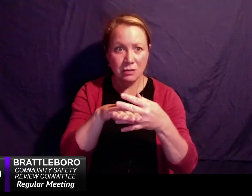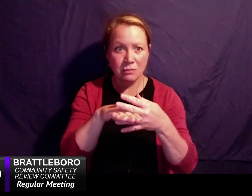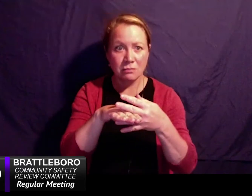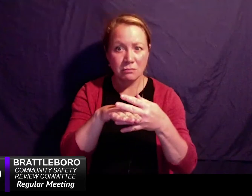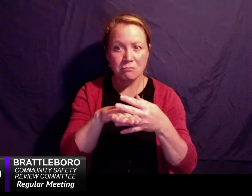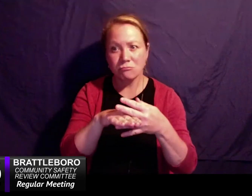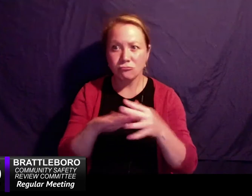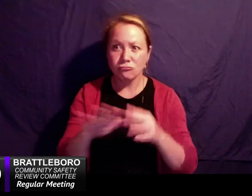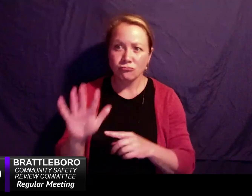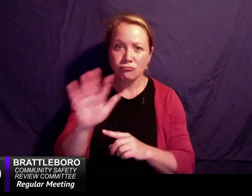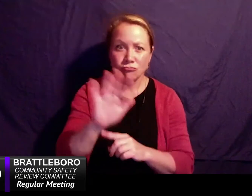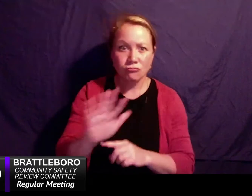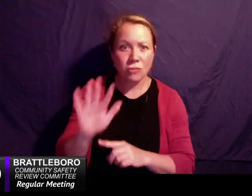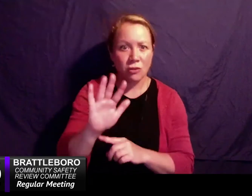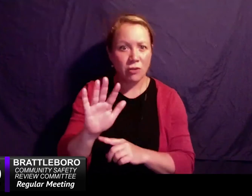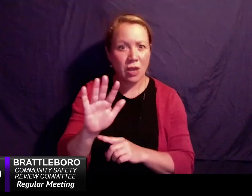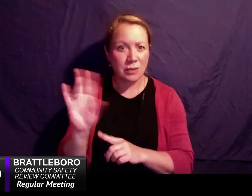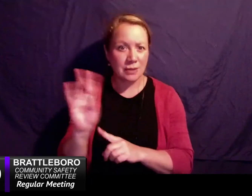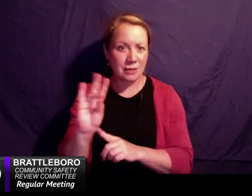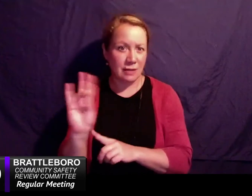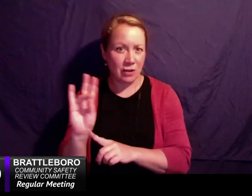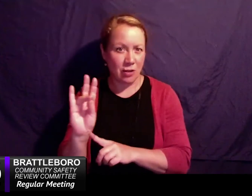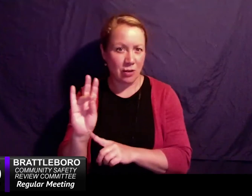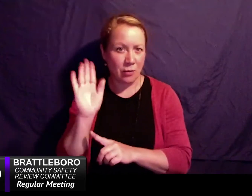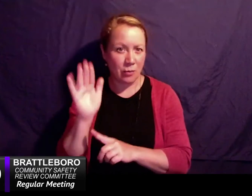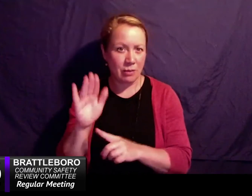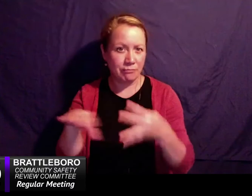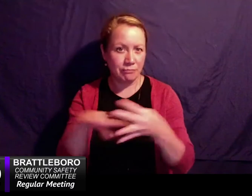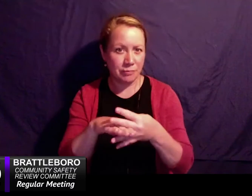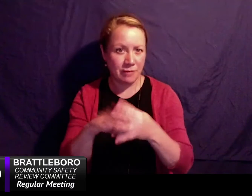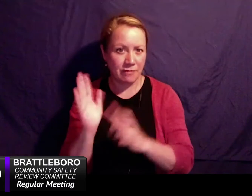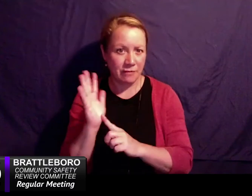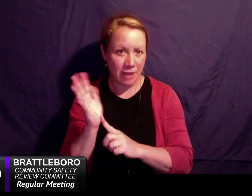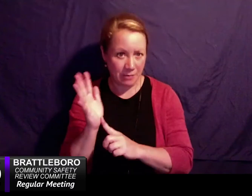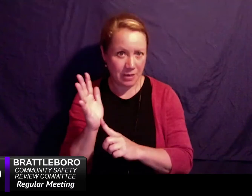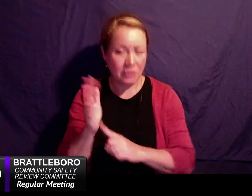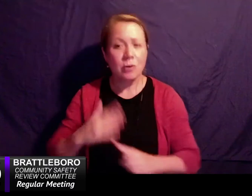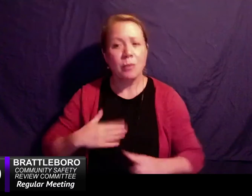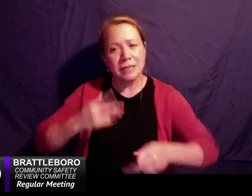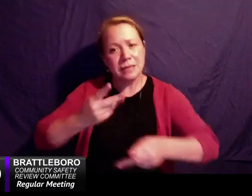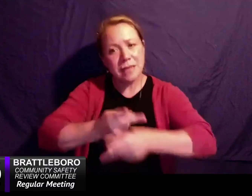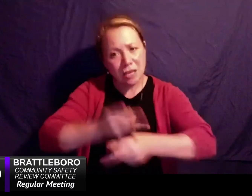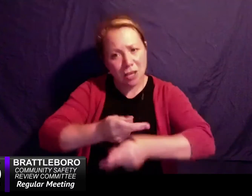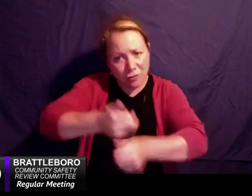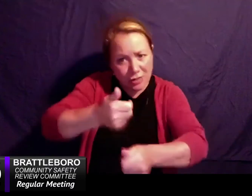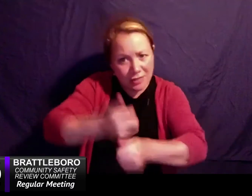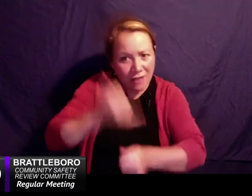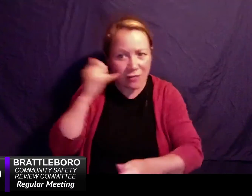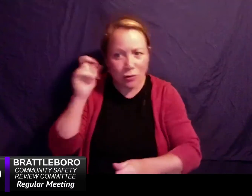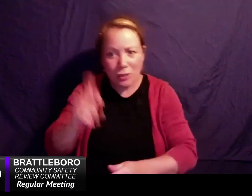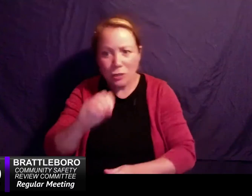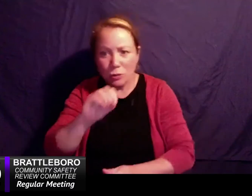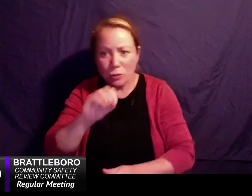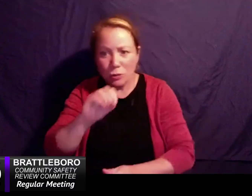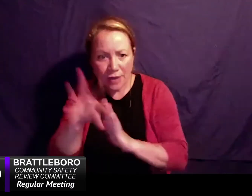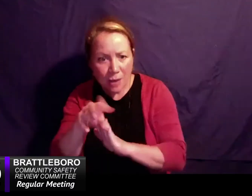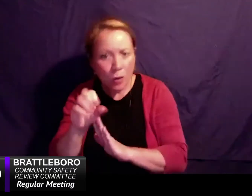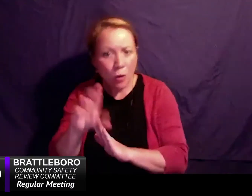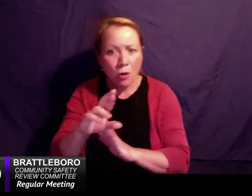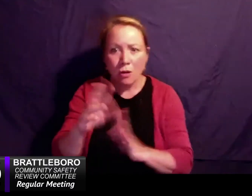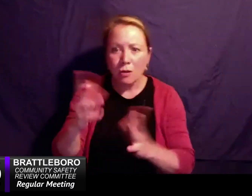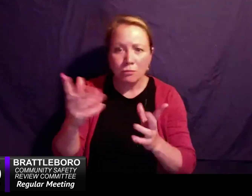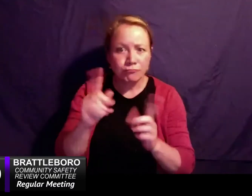before, I think, right around the 7 o'clock hour. We're going to take a break. Please take care of your own needs and feel free to turn your camera off if at any point you need